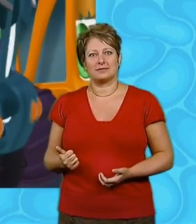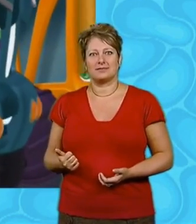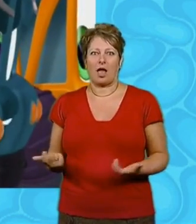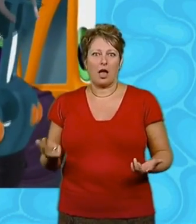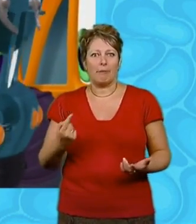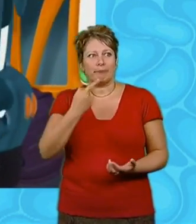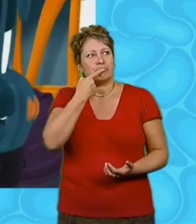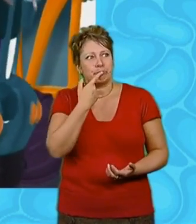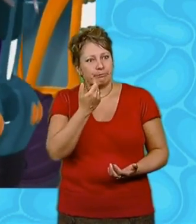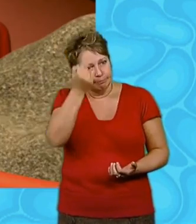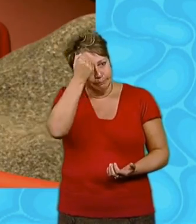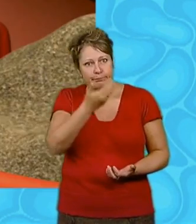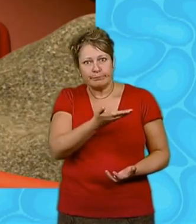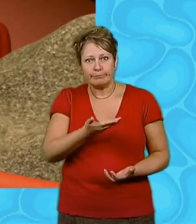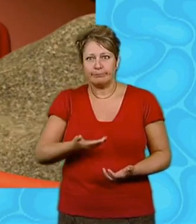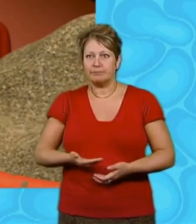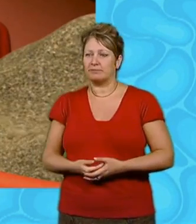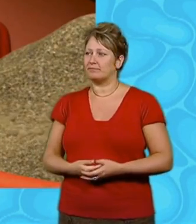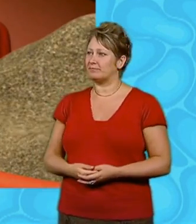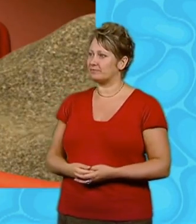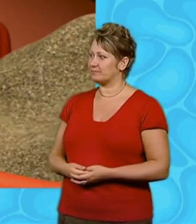you to put your tire in your mouth.